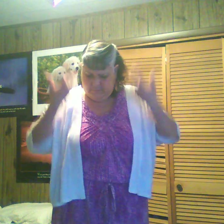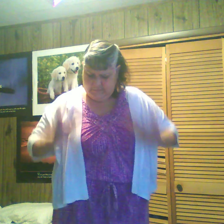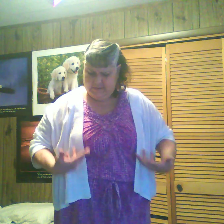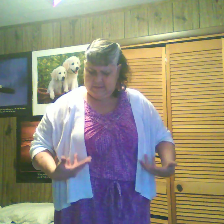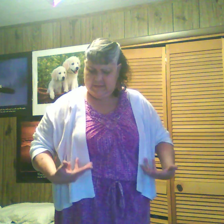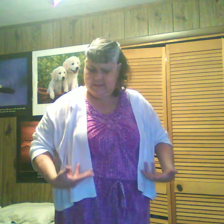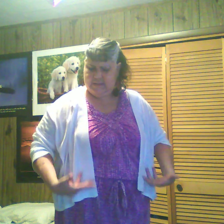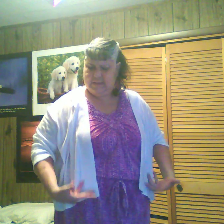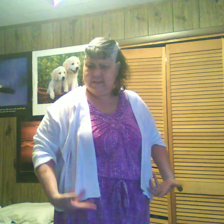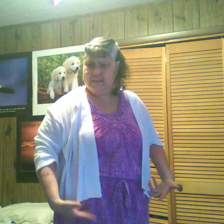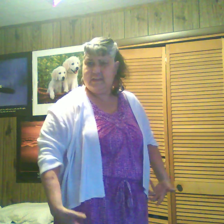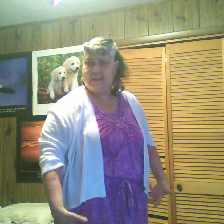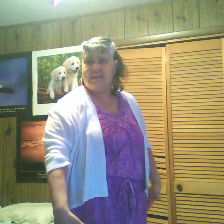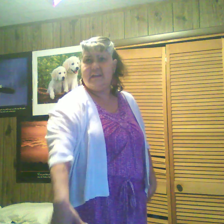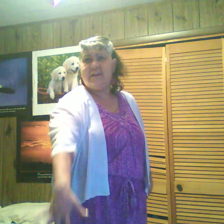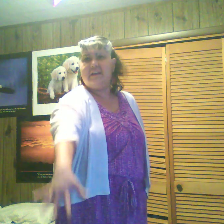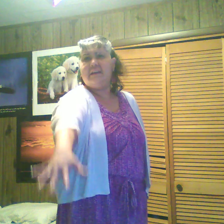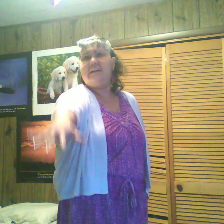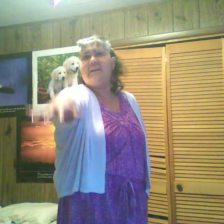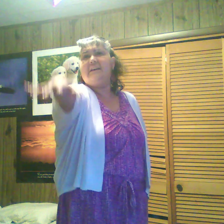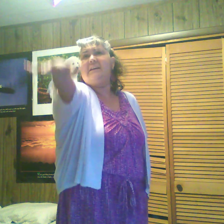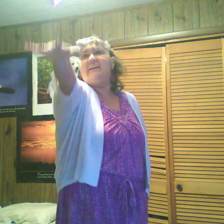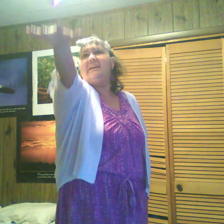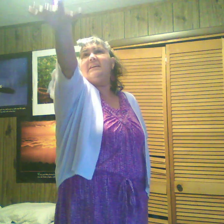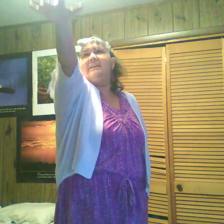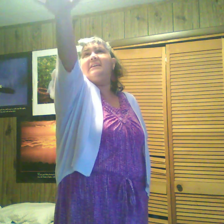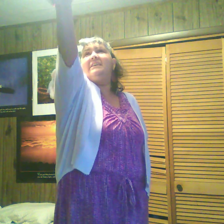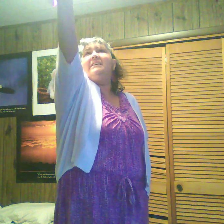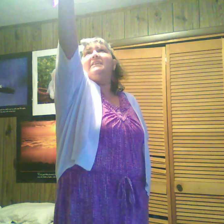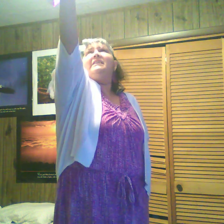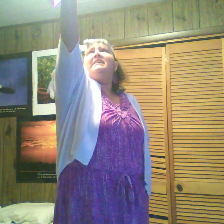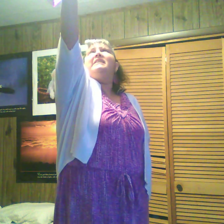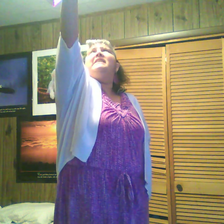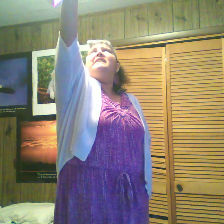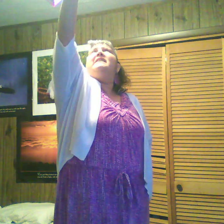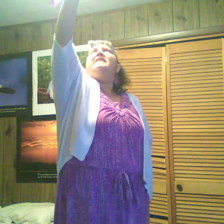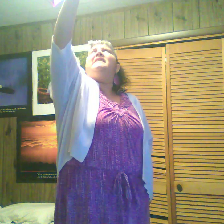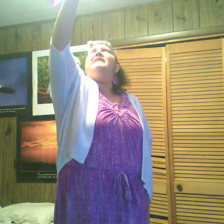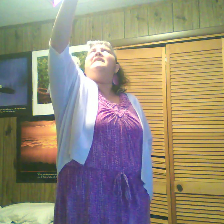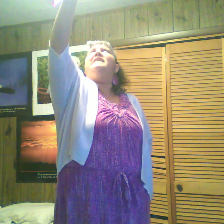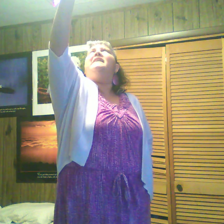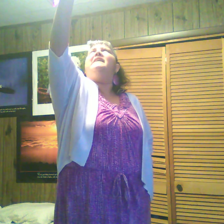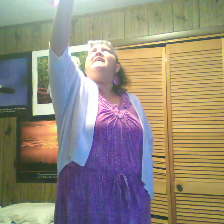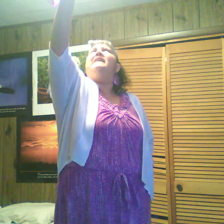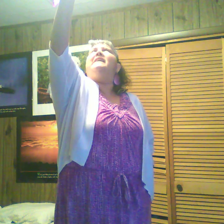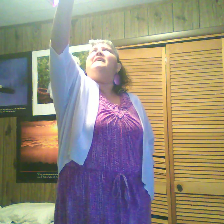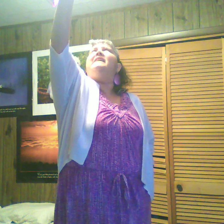me. Forbidden, blessed Redeemer, precious Redeemer,